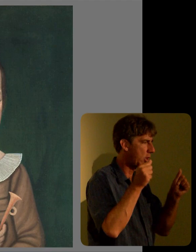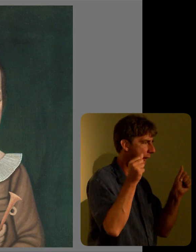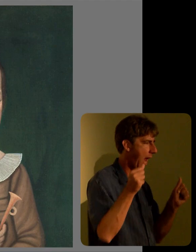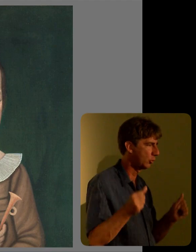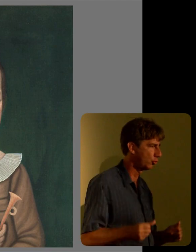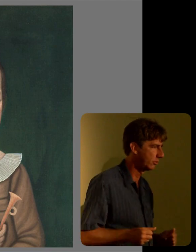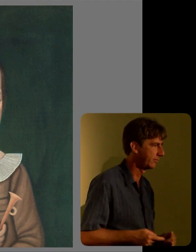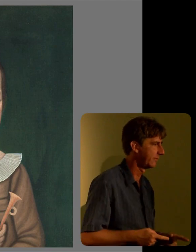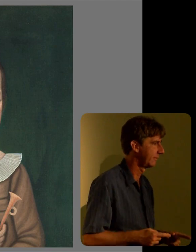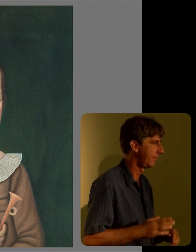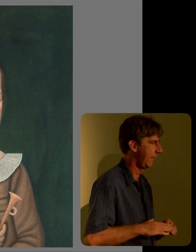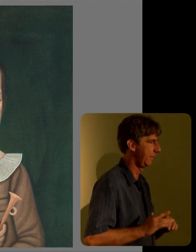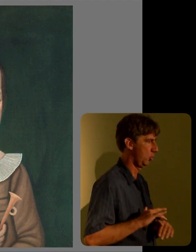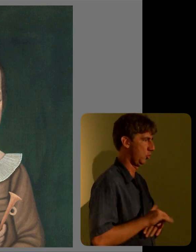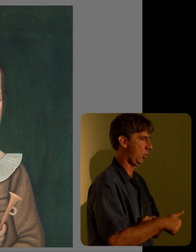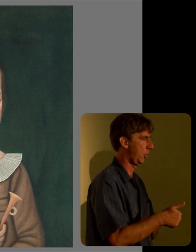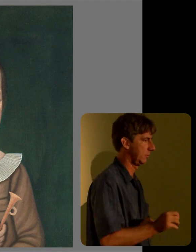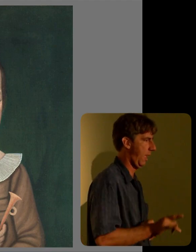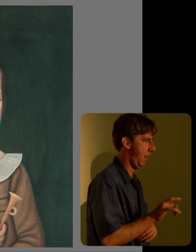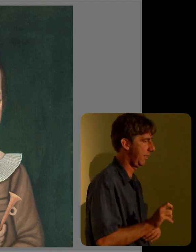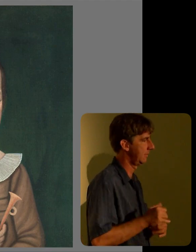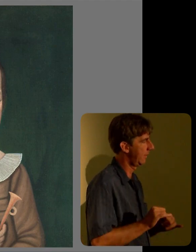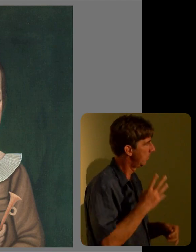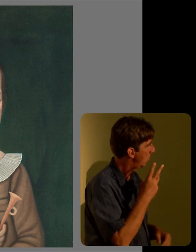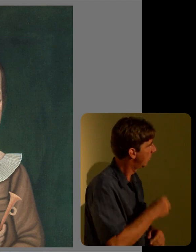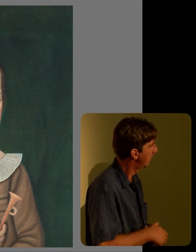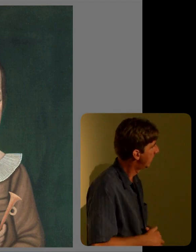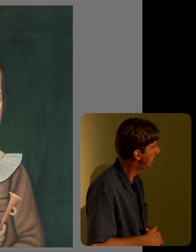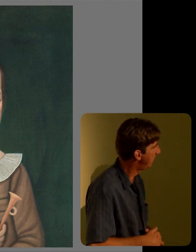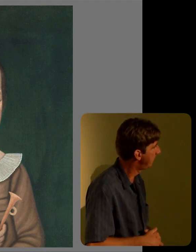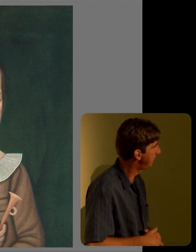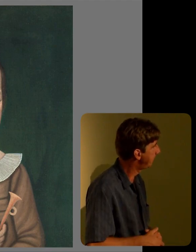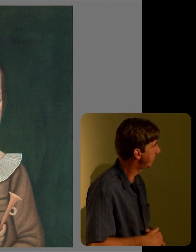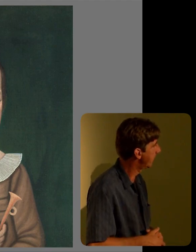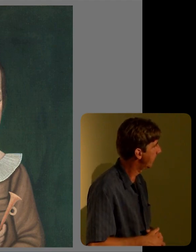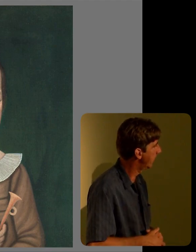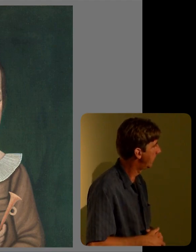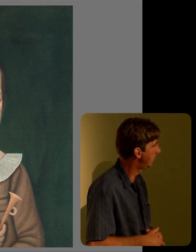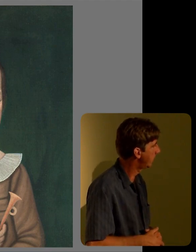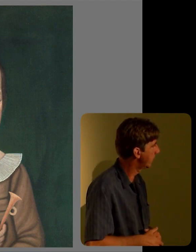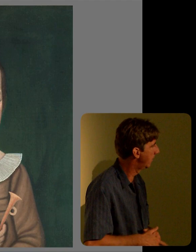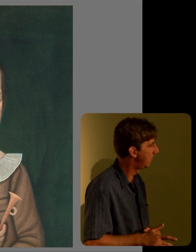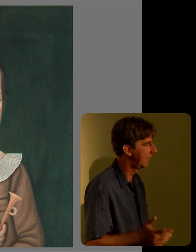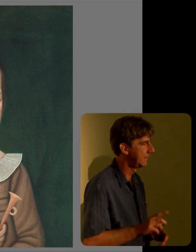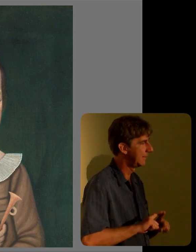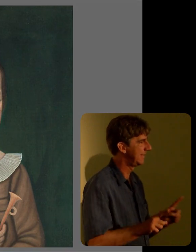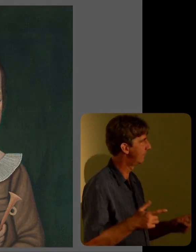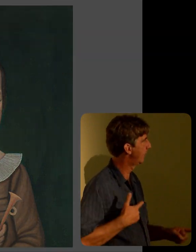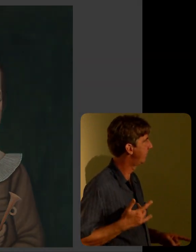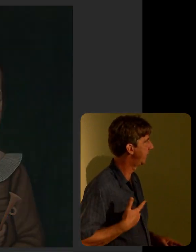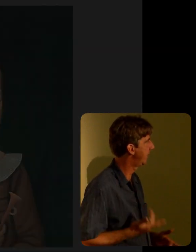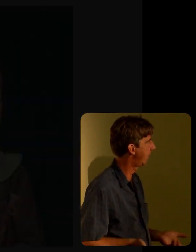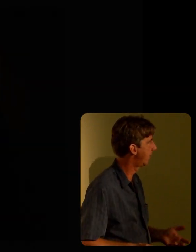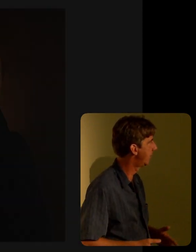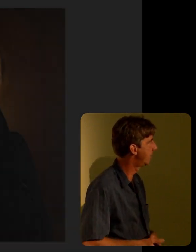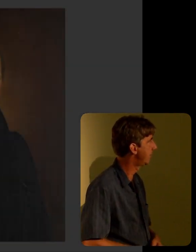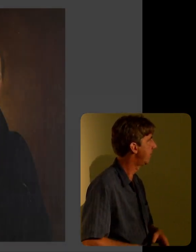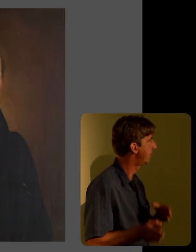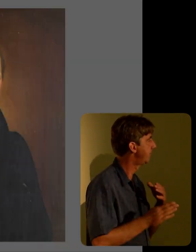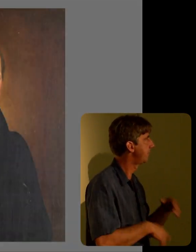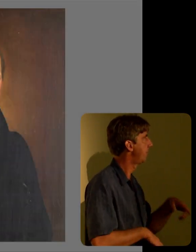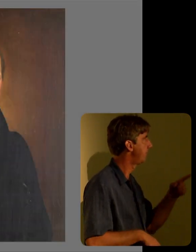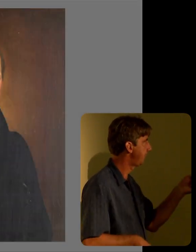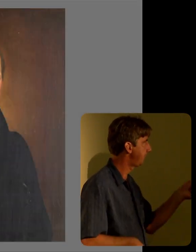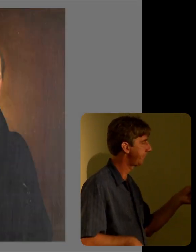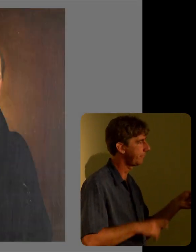of the earlier ones. Still beautifully done, but very different, I think, feel to this one. This is a portrait